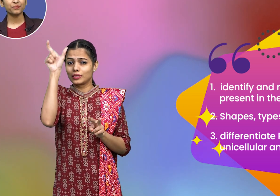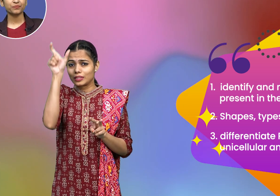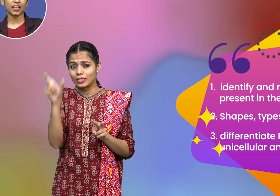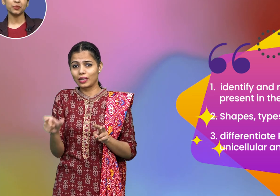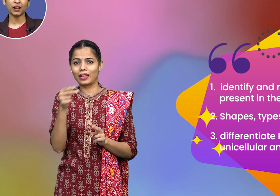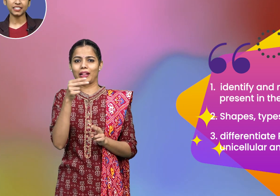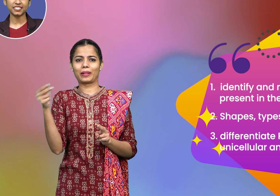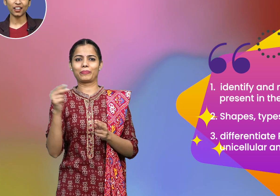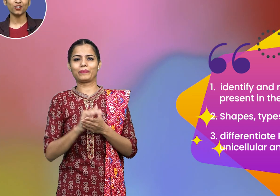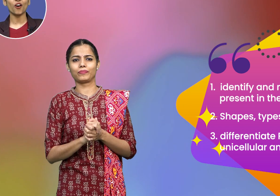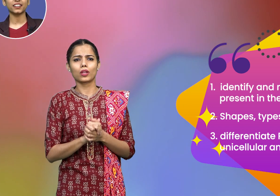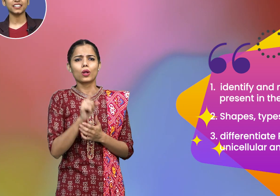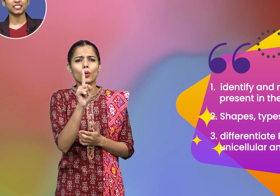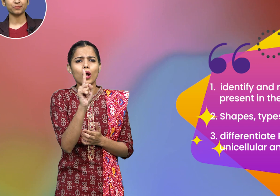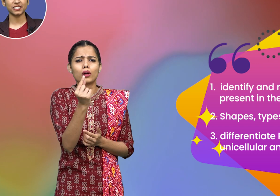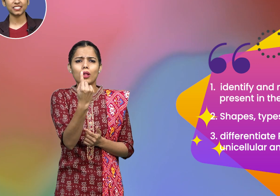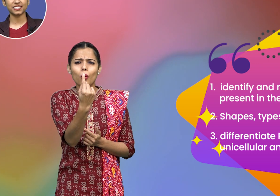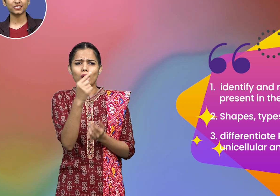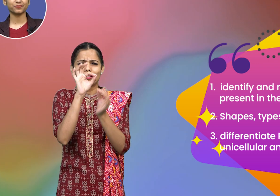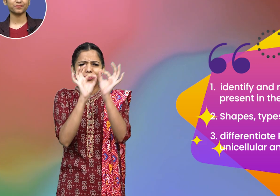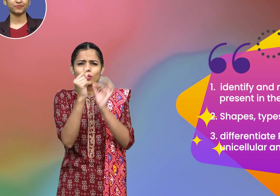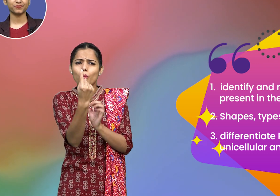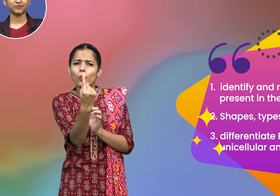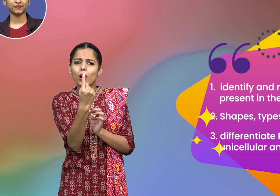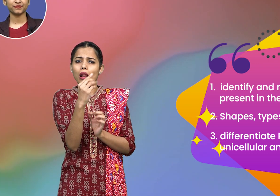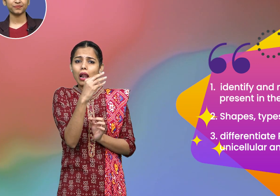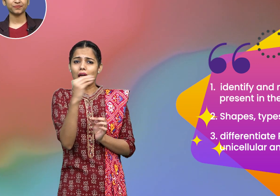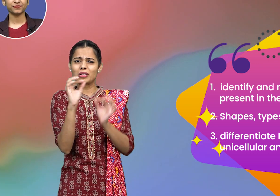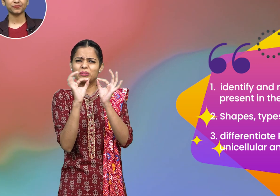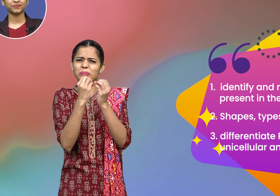unicellular and multicellular organisms.